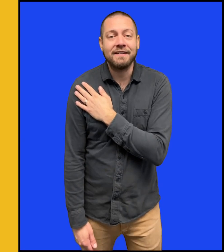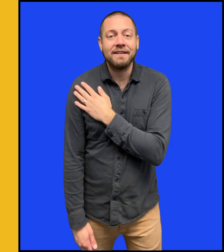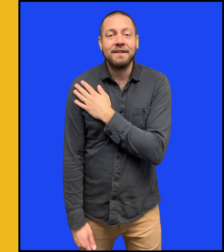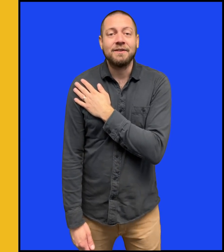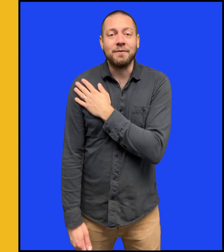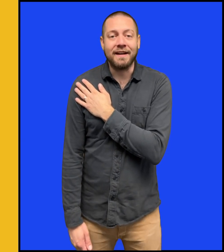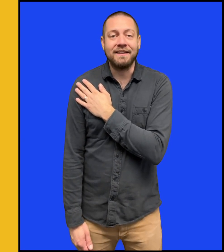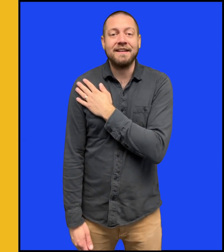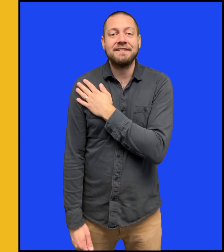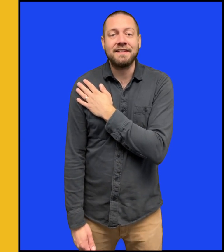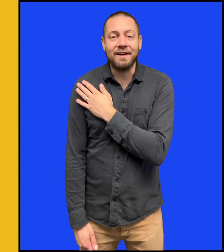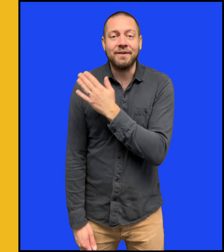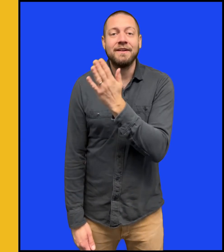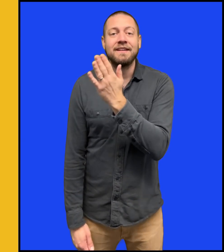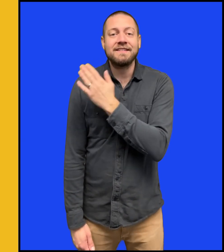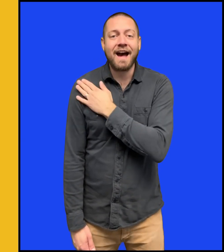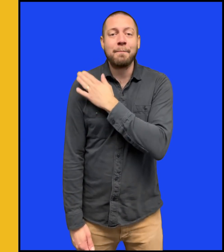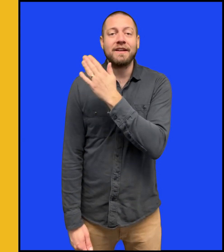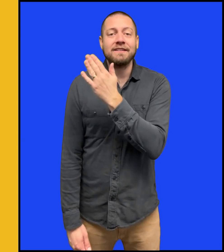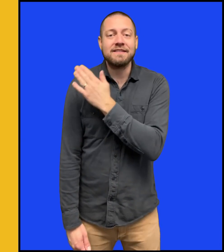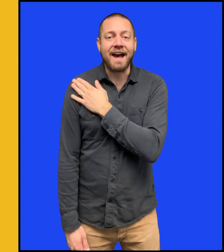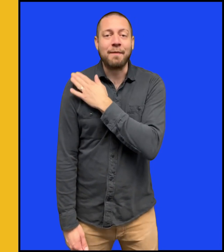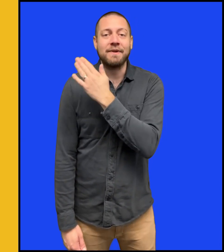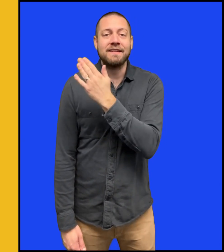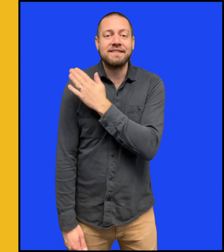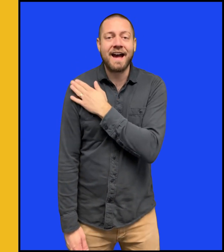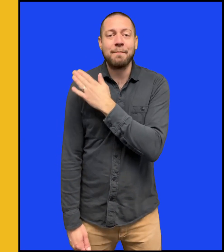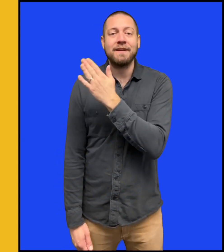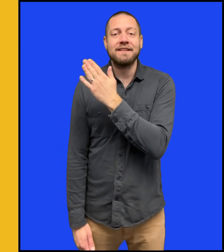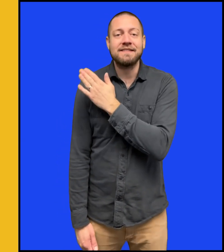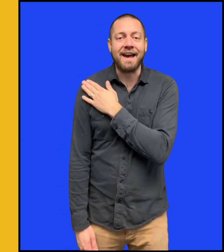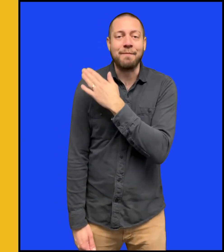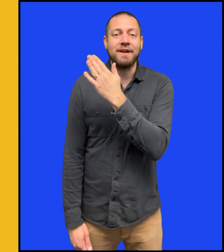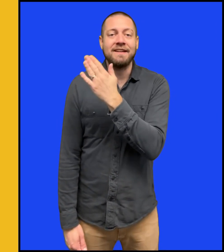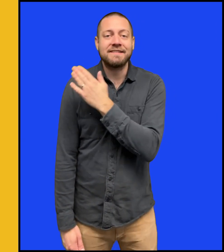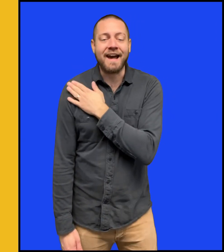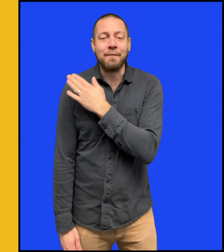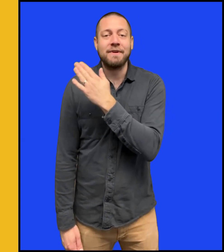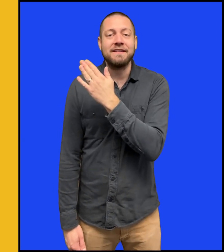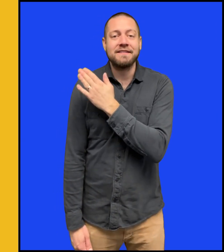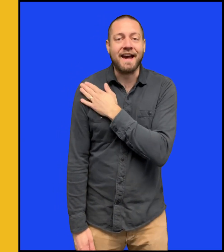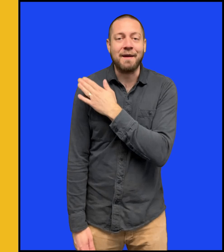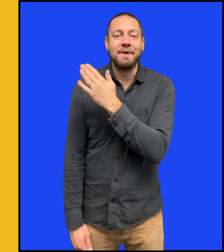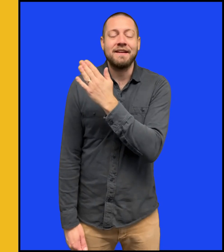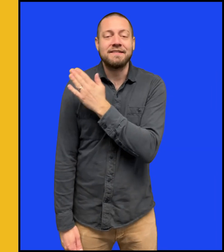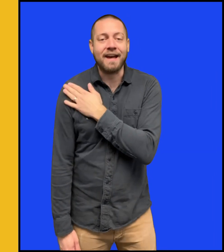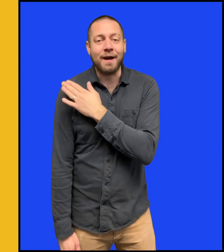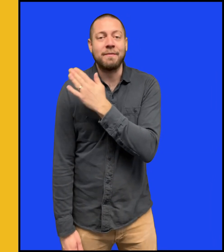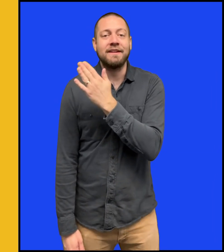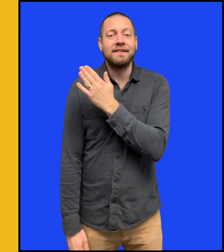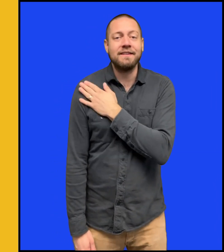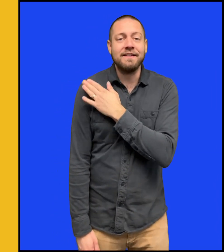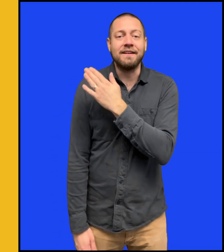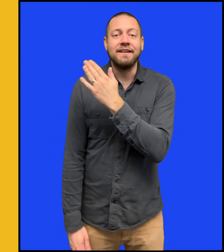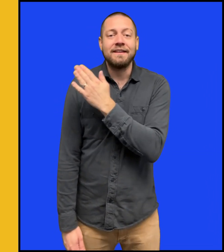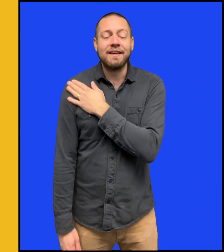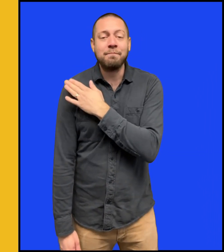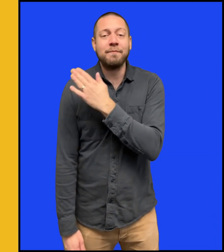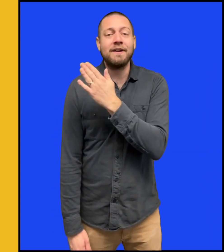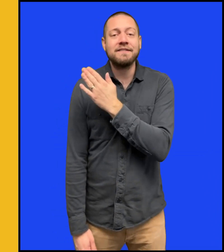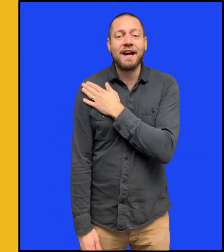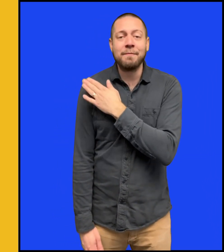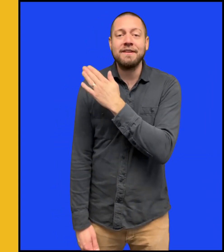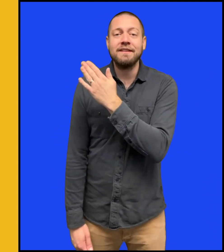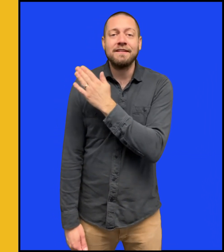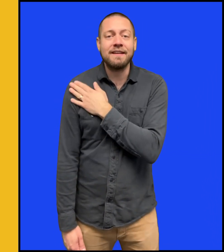me. Ready, let's go. Tap, tap, tap, tap, tap, tap, tap. Good.